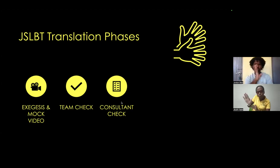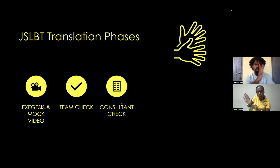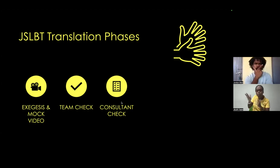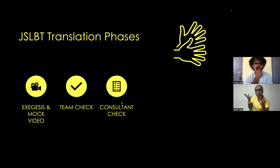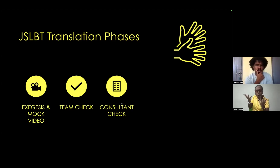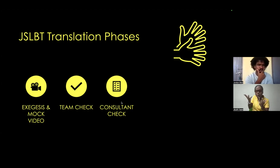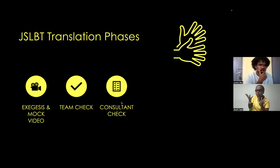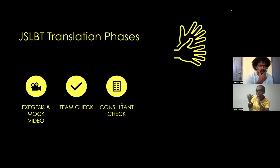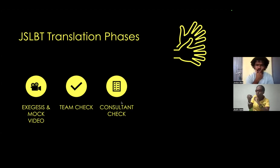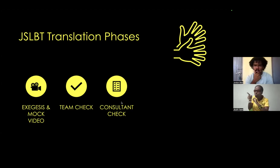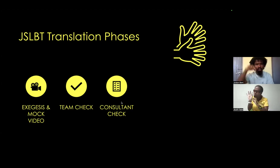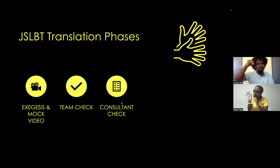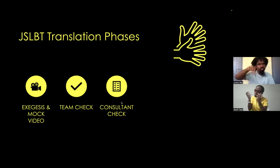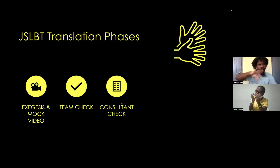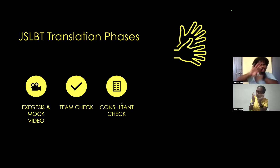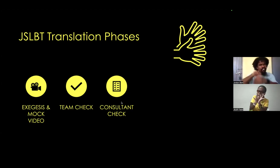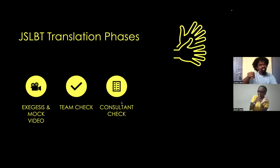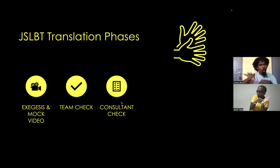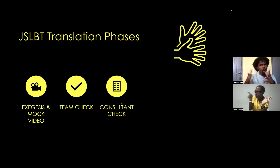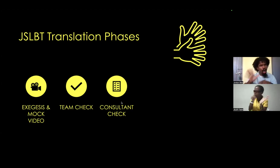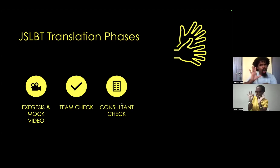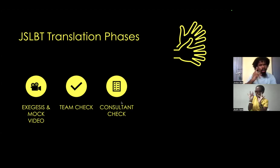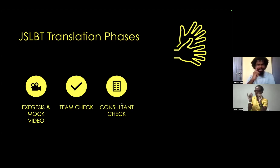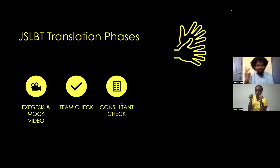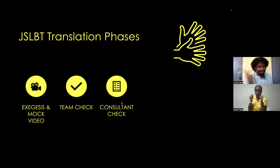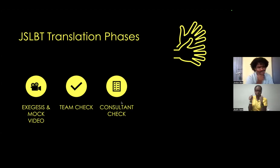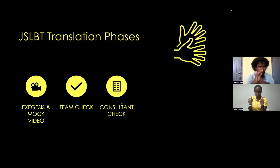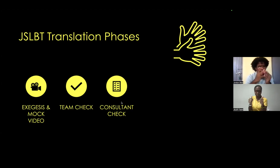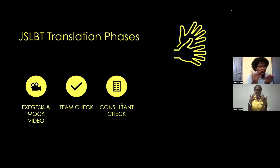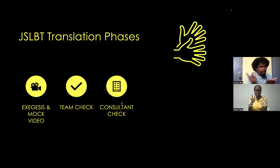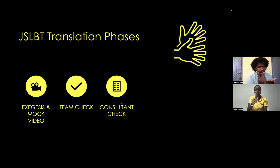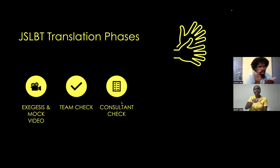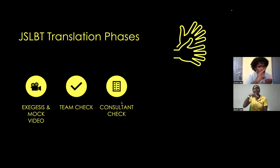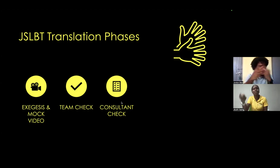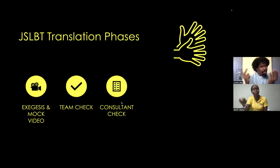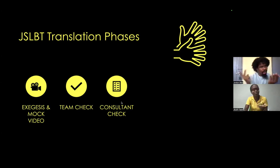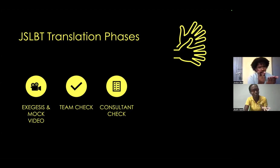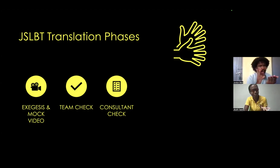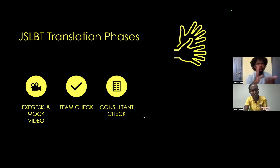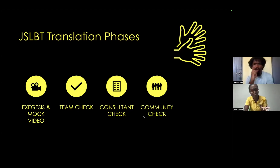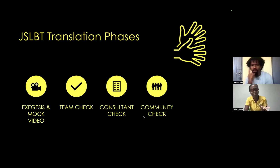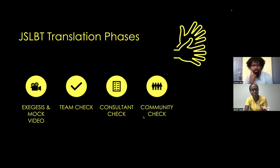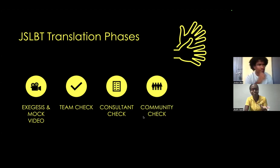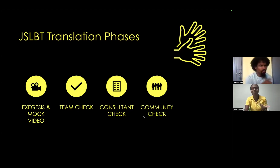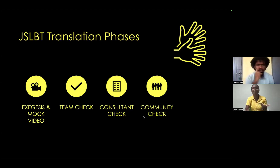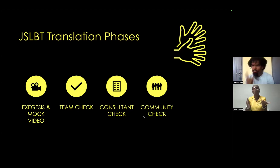So they'd watch our translation, and then ensure that it properly correlates with the